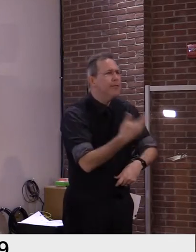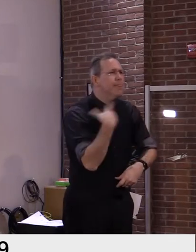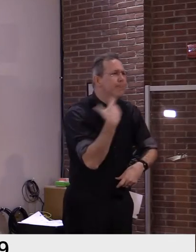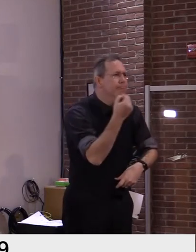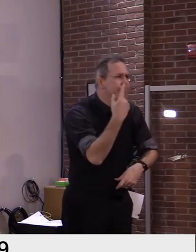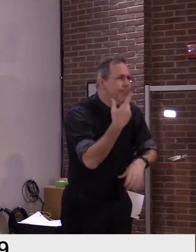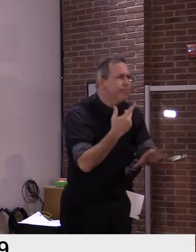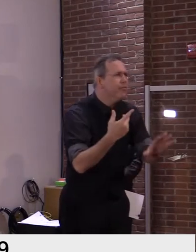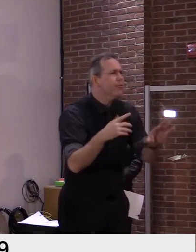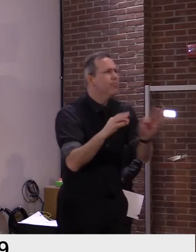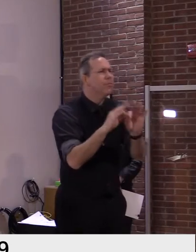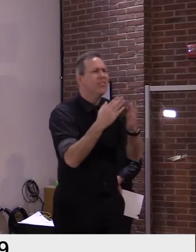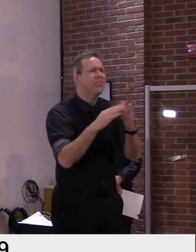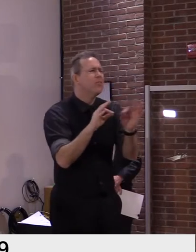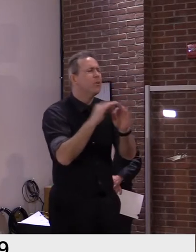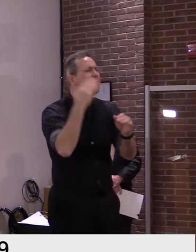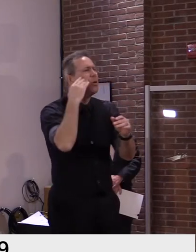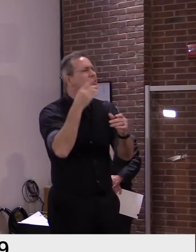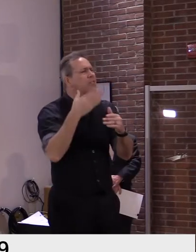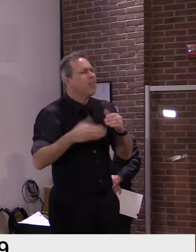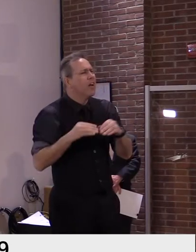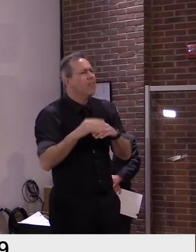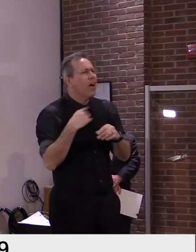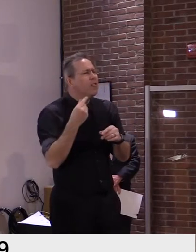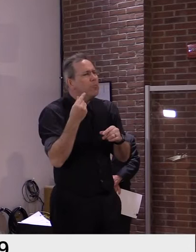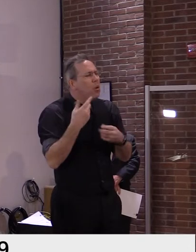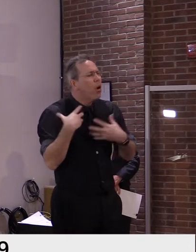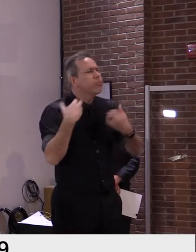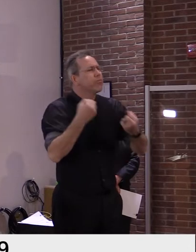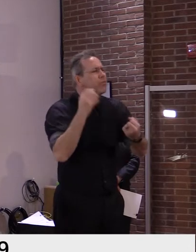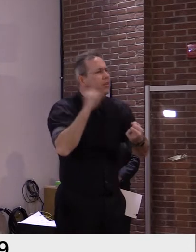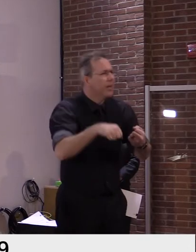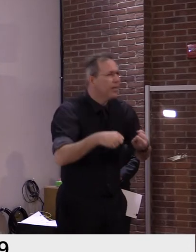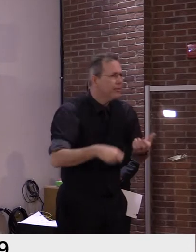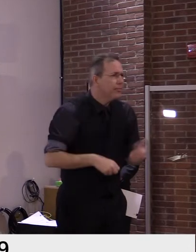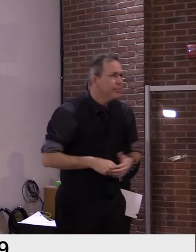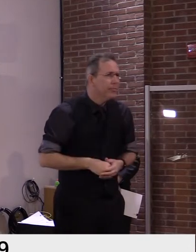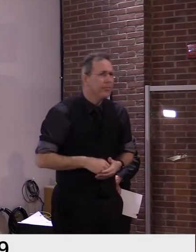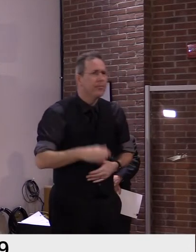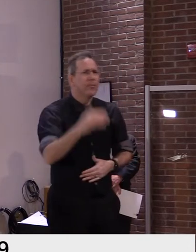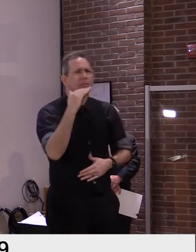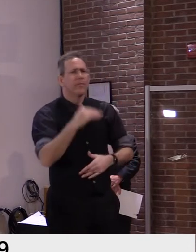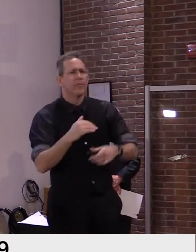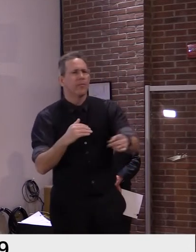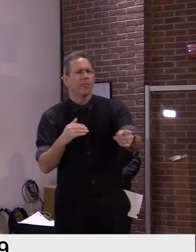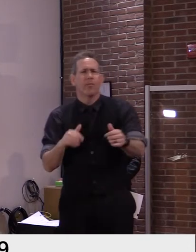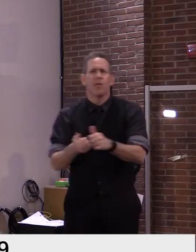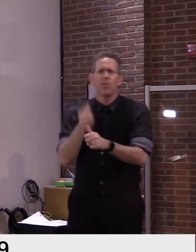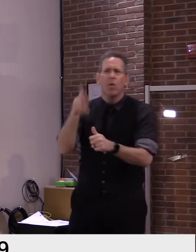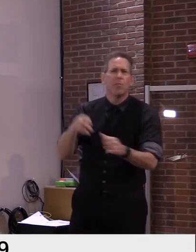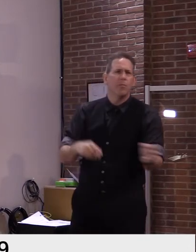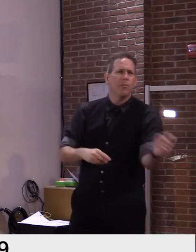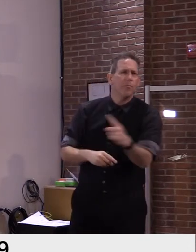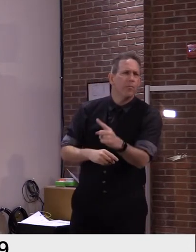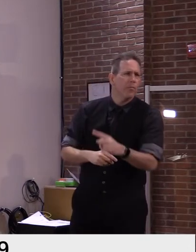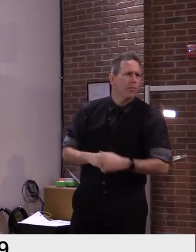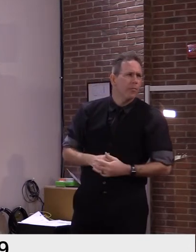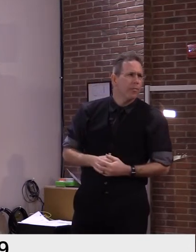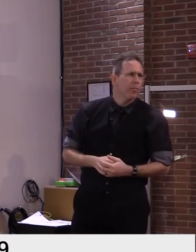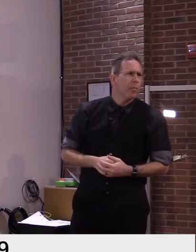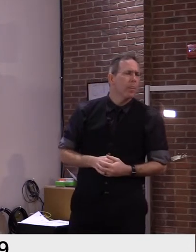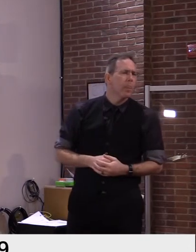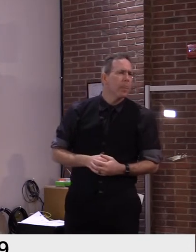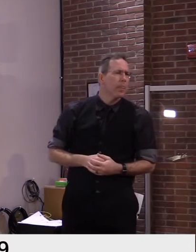with the other two, the second dose is a plus 2 weeks time frame for determining that you're